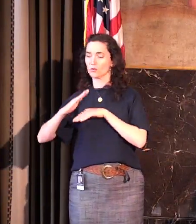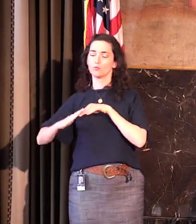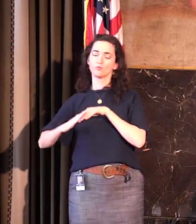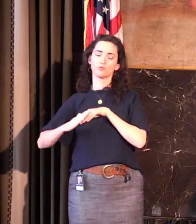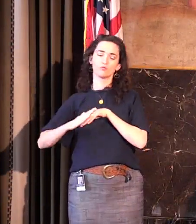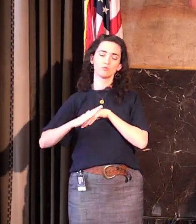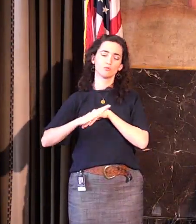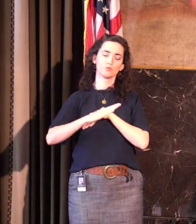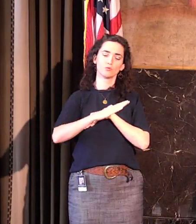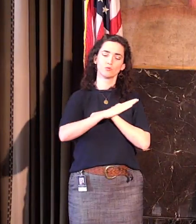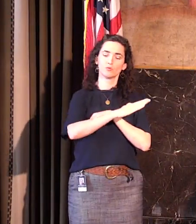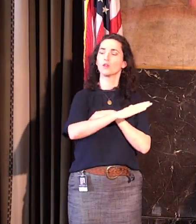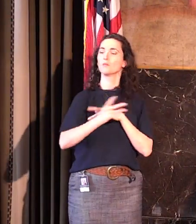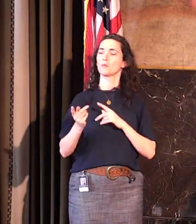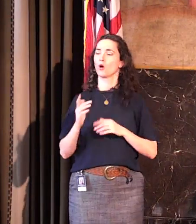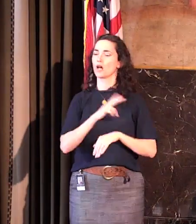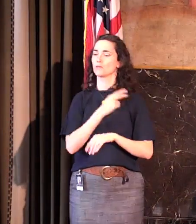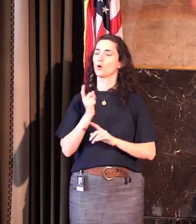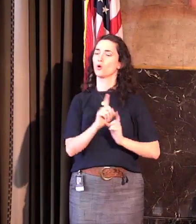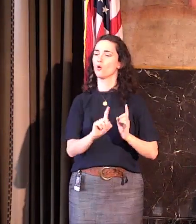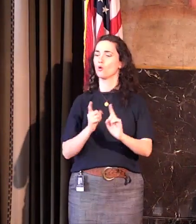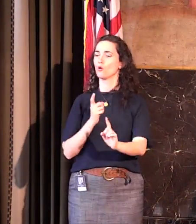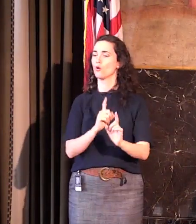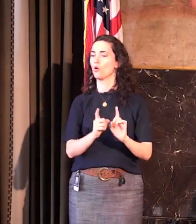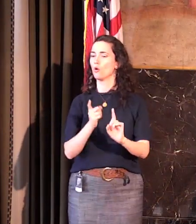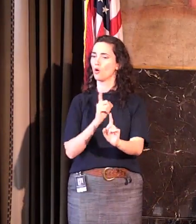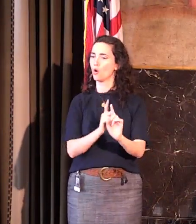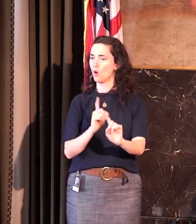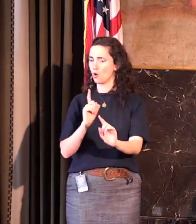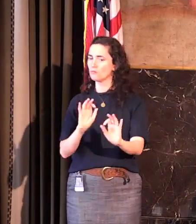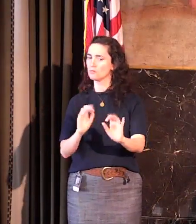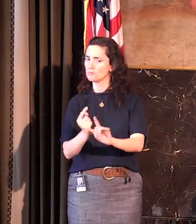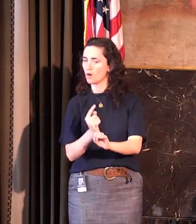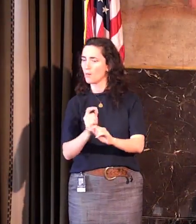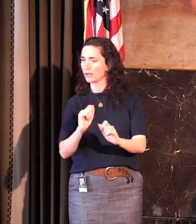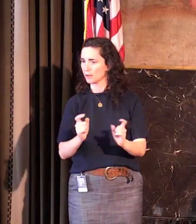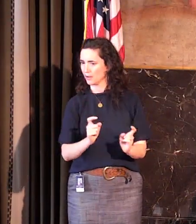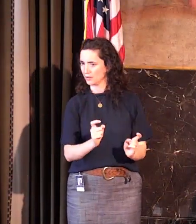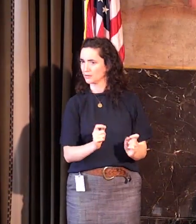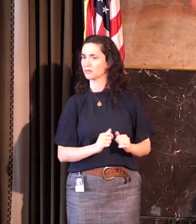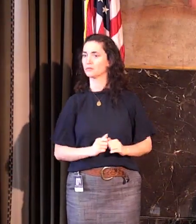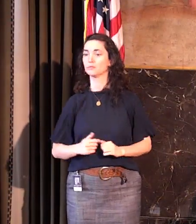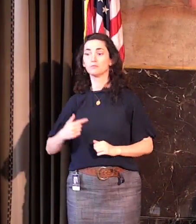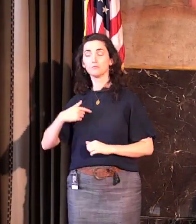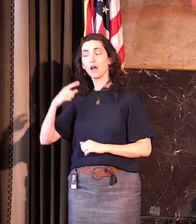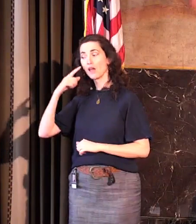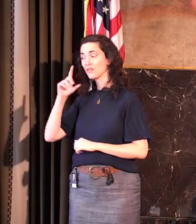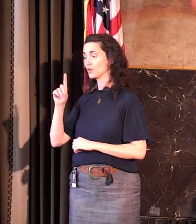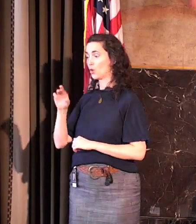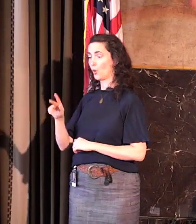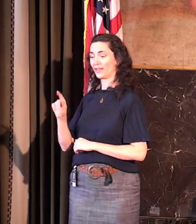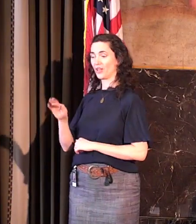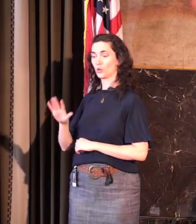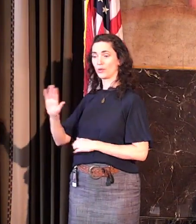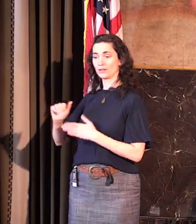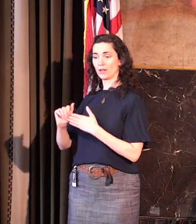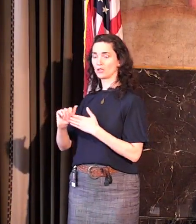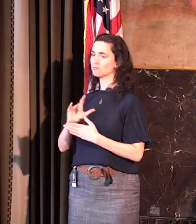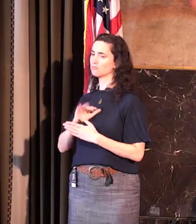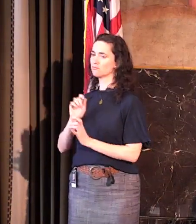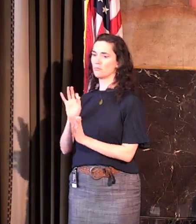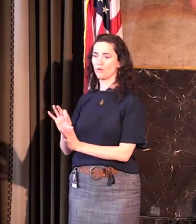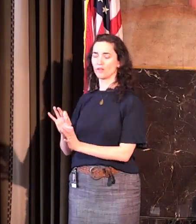2 weeks. The guidance that Dr. Kanner provided, I think, is spot on, and the rationale that he gave